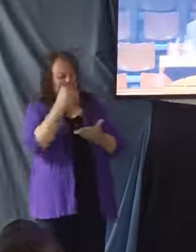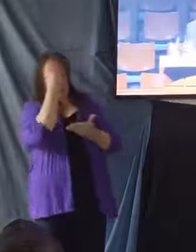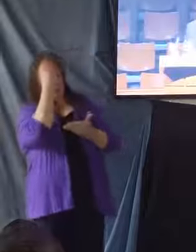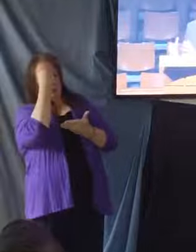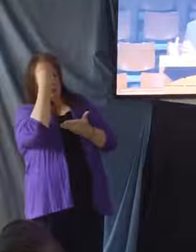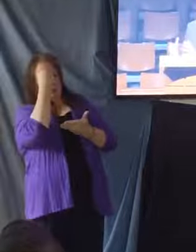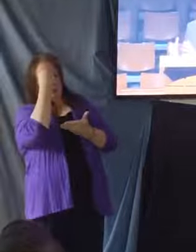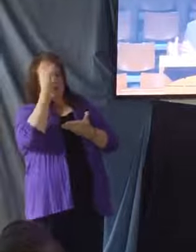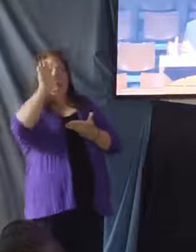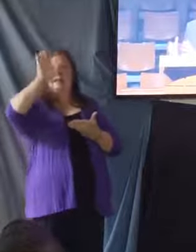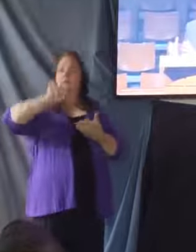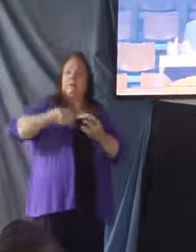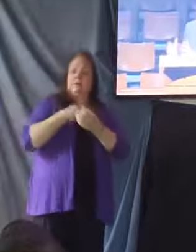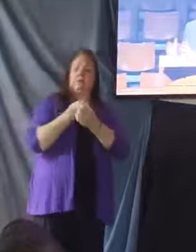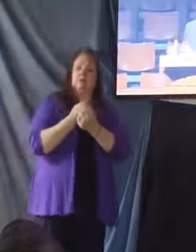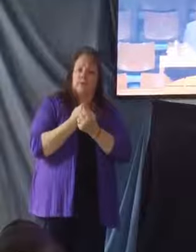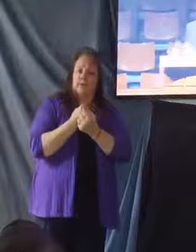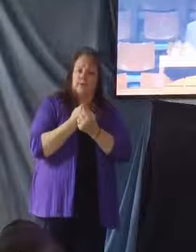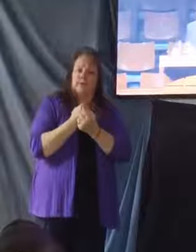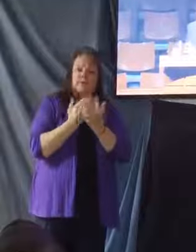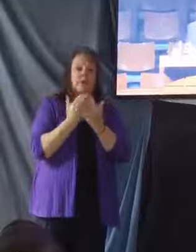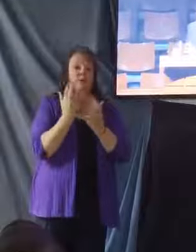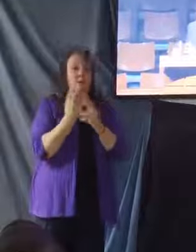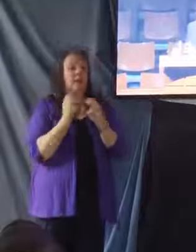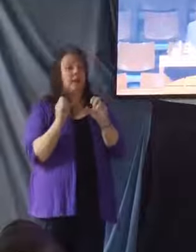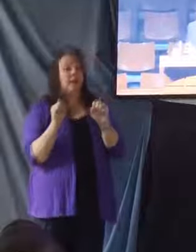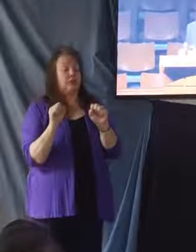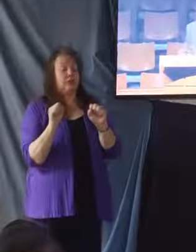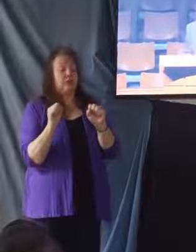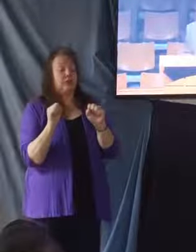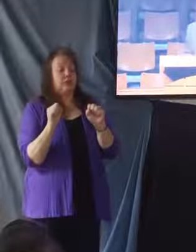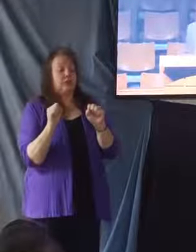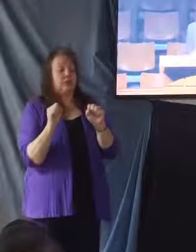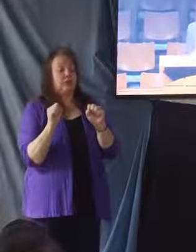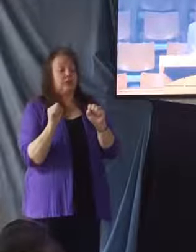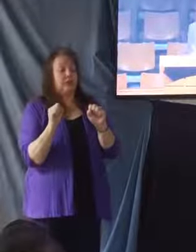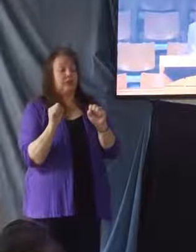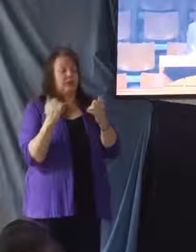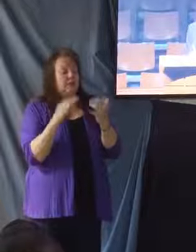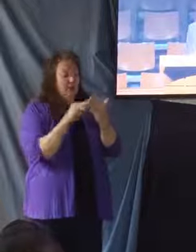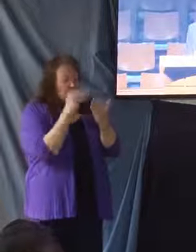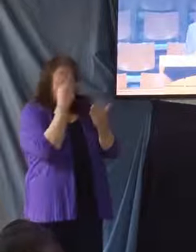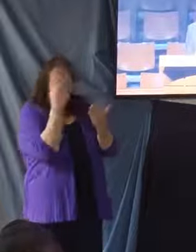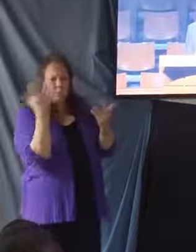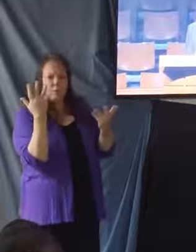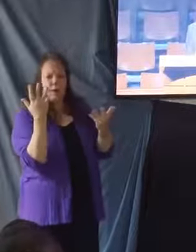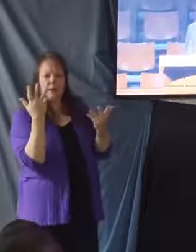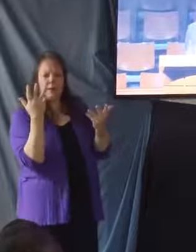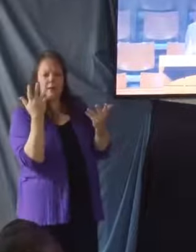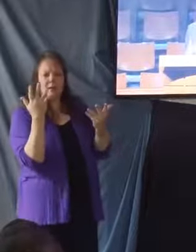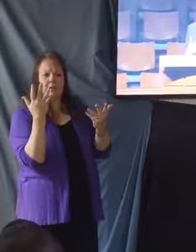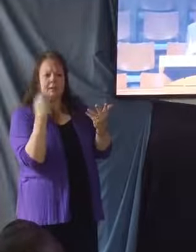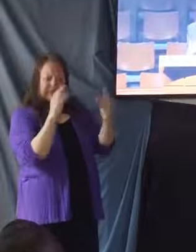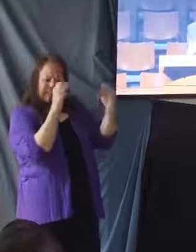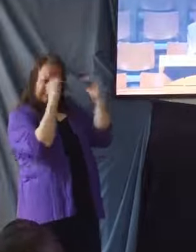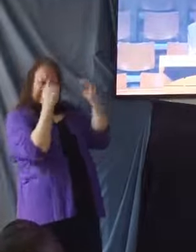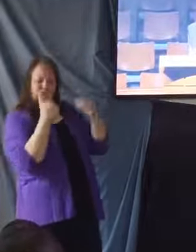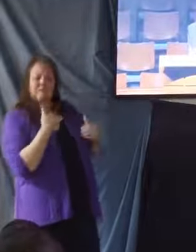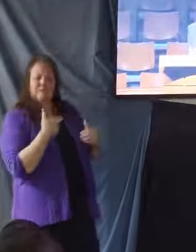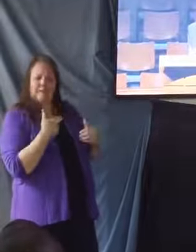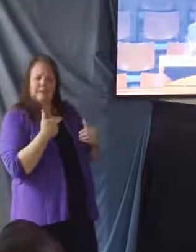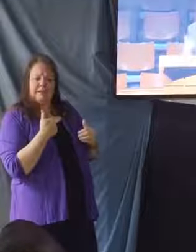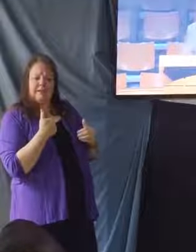has God's grace in salvation done that we now learn from? It is instructing us